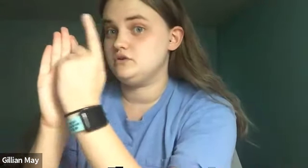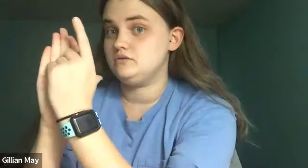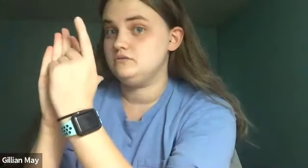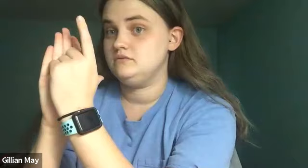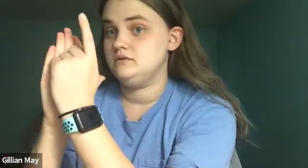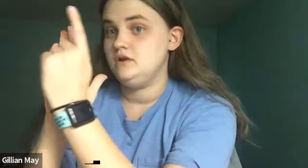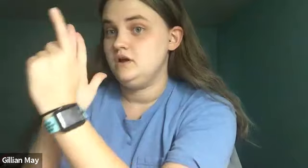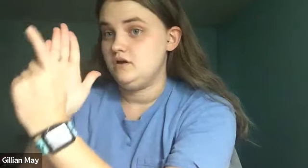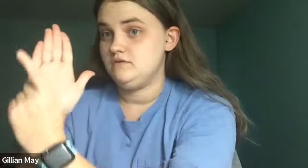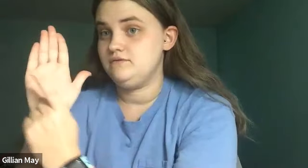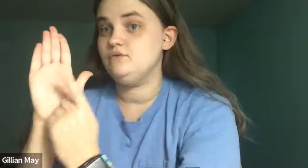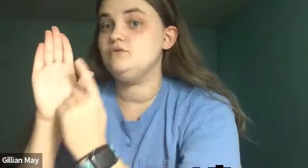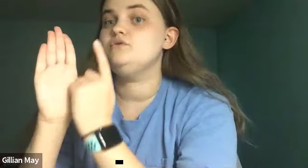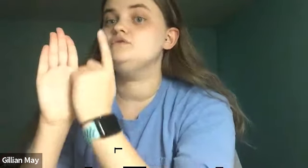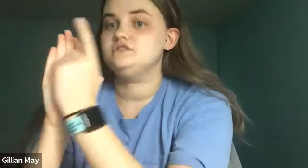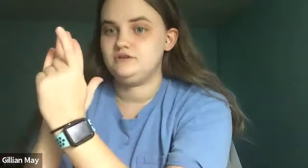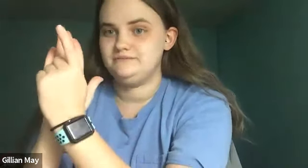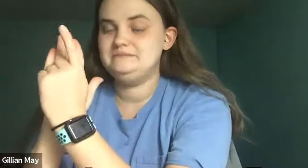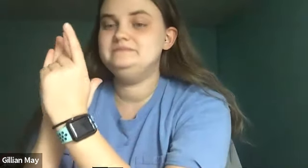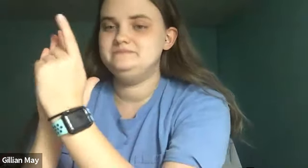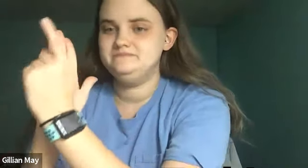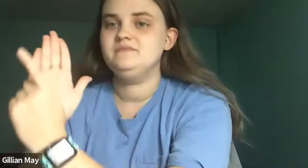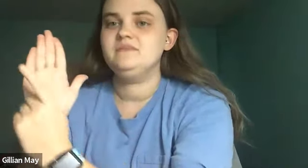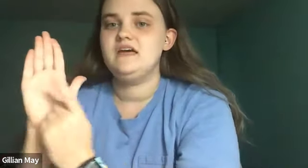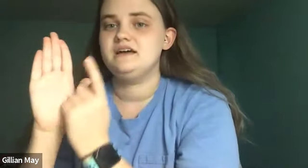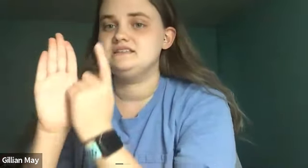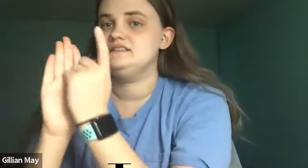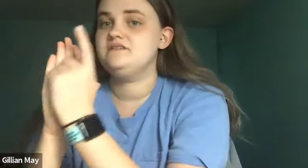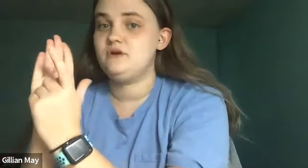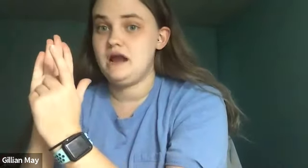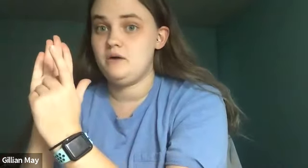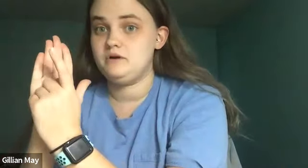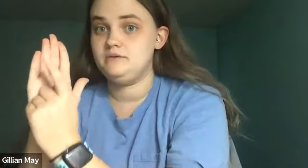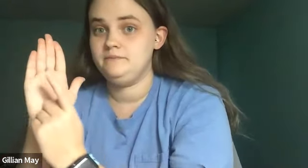circle, a full circle. And that's the sign for hour.